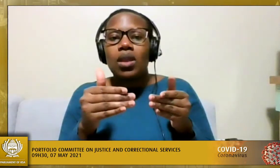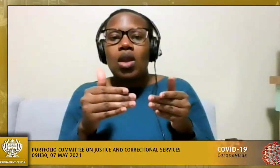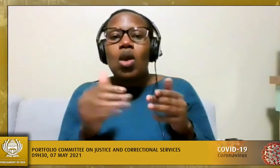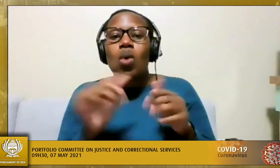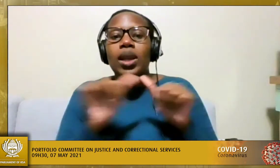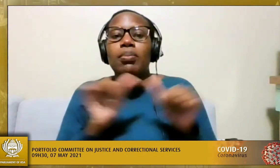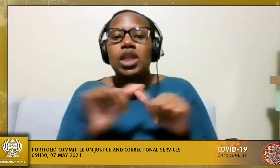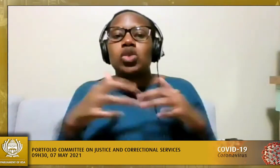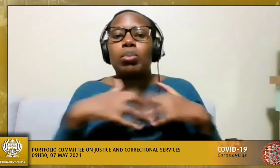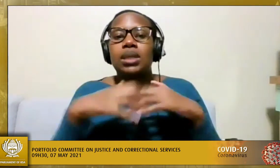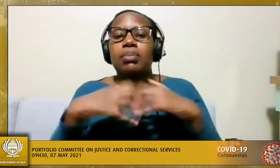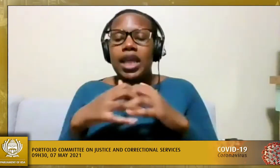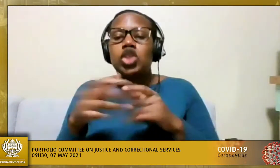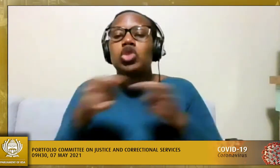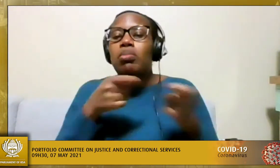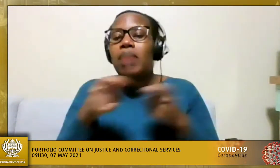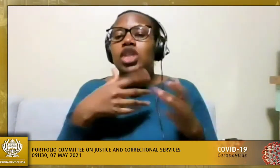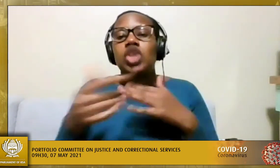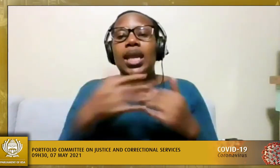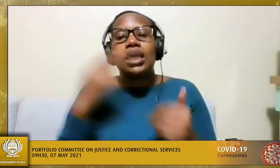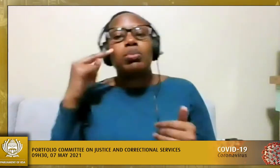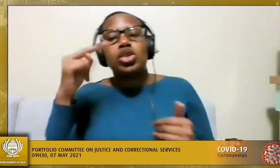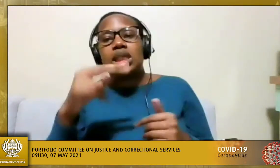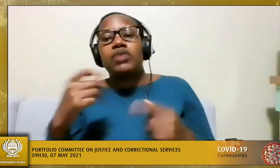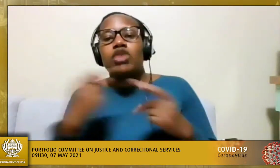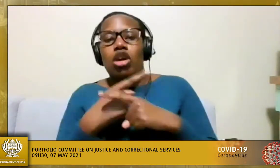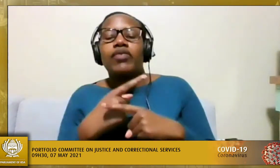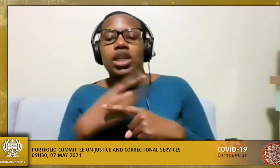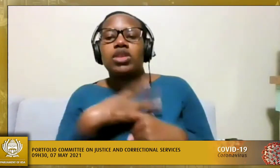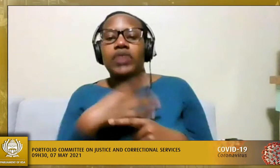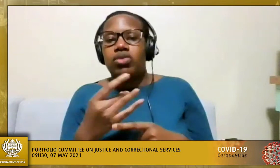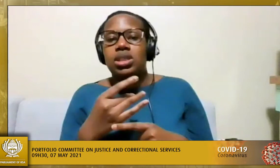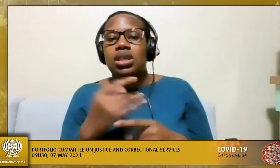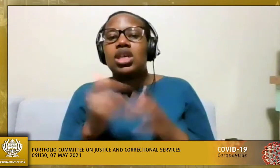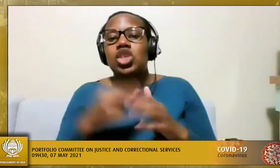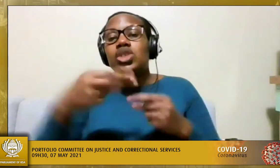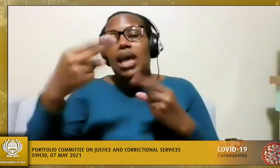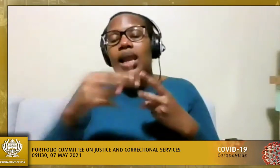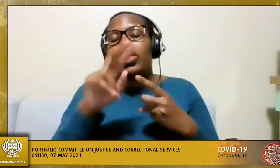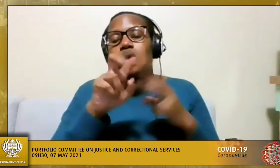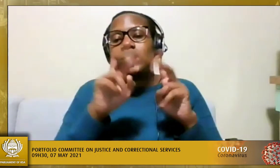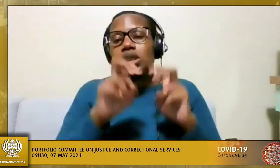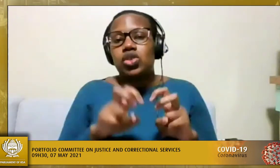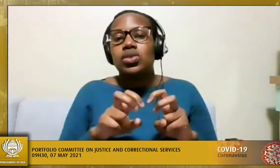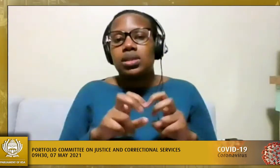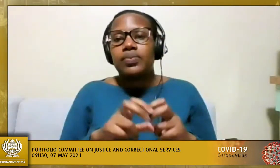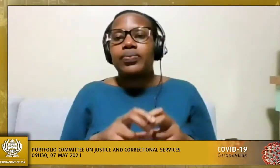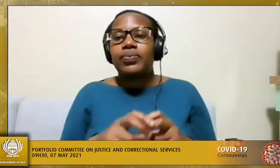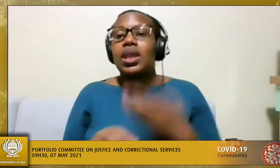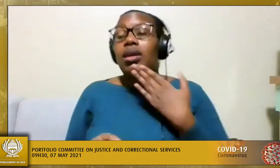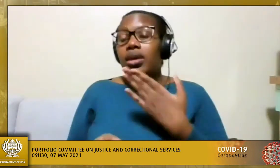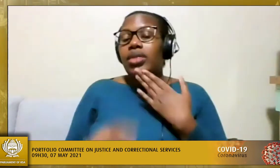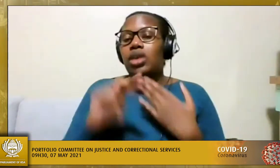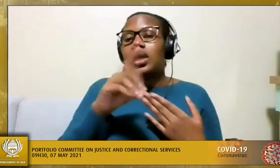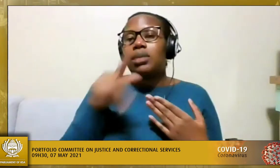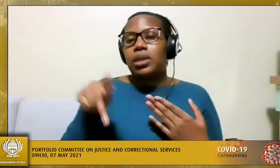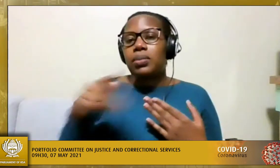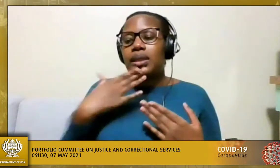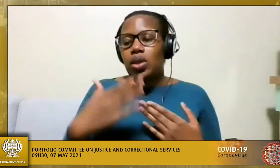put in place to manage any perceived conflict of interest but just highlight those issues thank you very much NDP thank you very